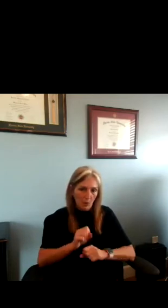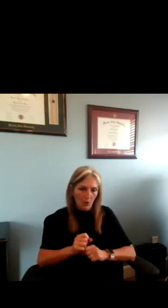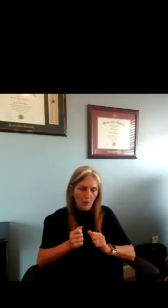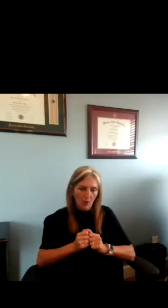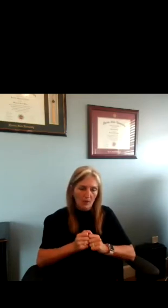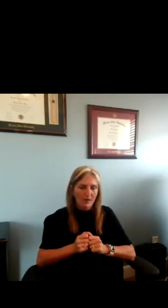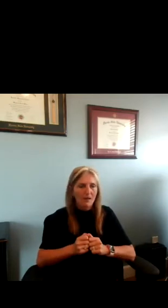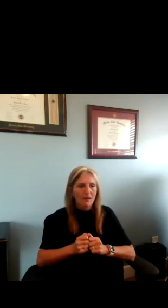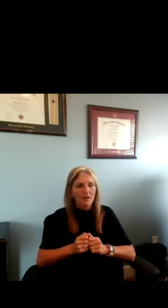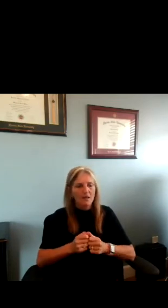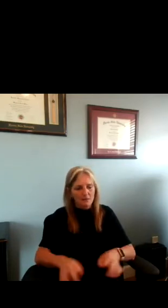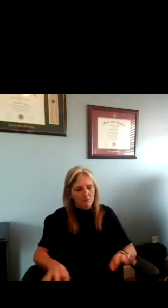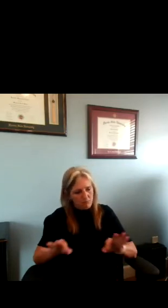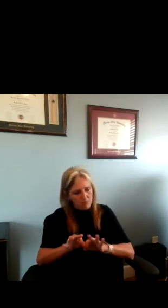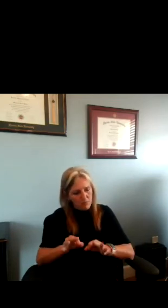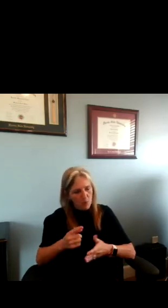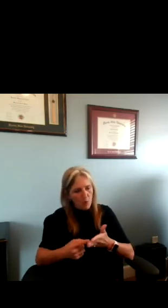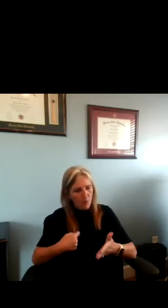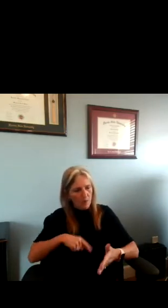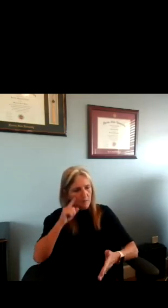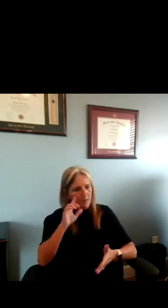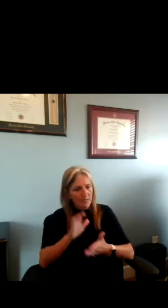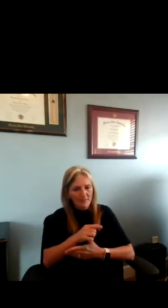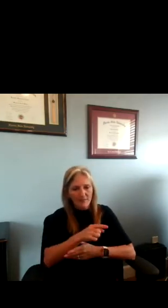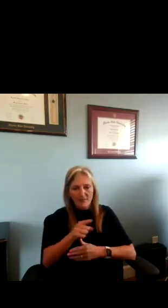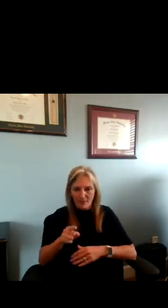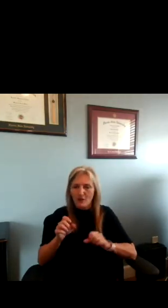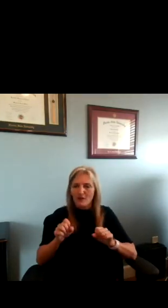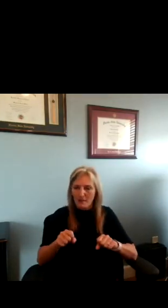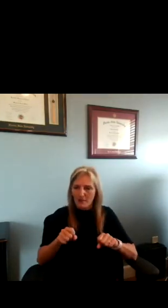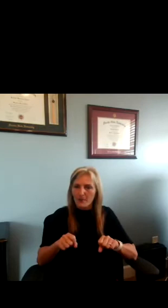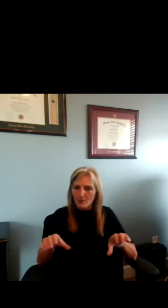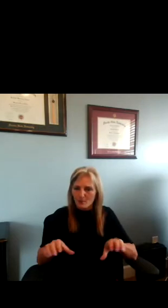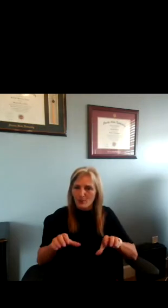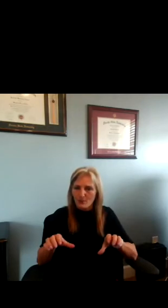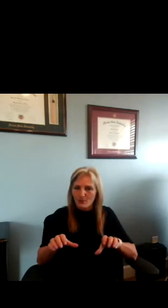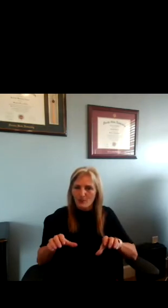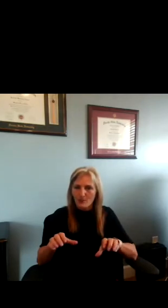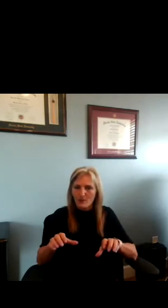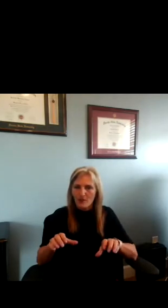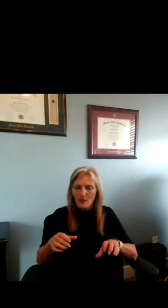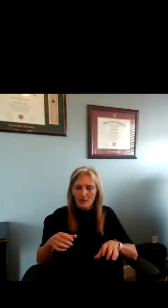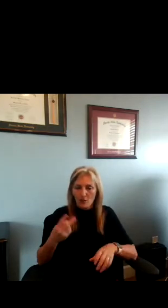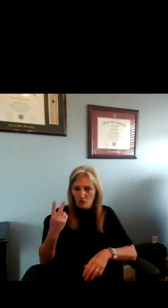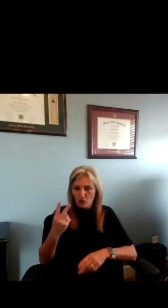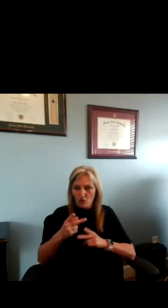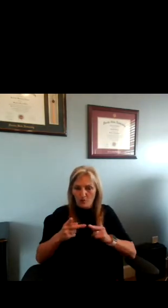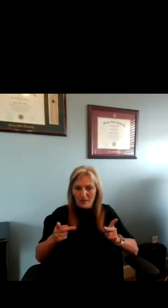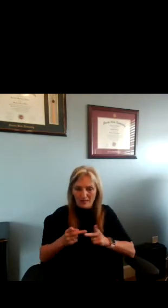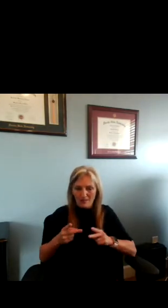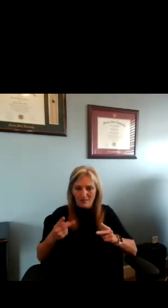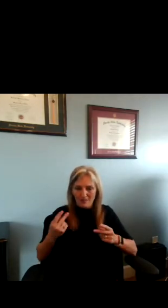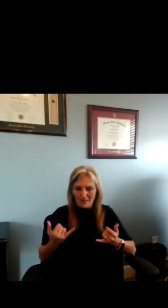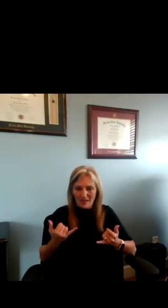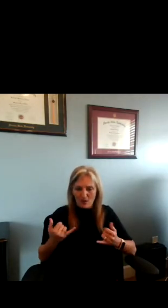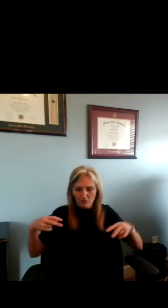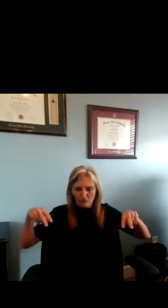matters what we believe they are capable of. We stand in two places right now in our society.